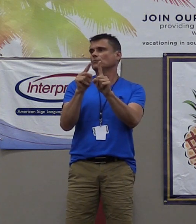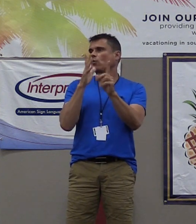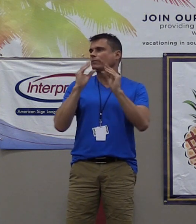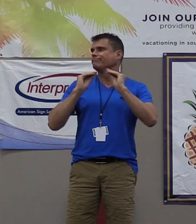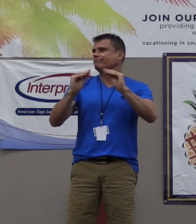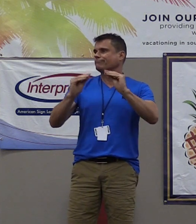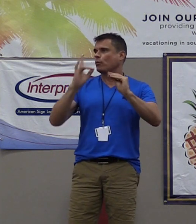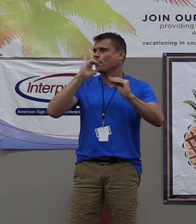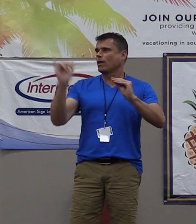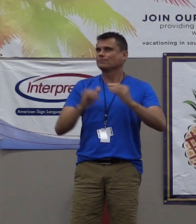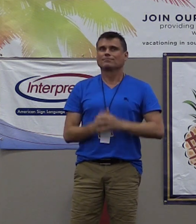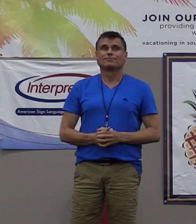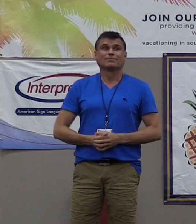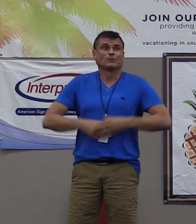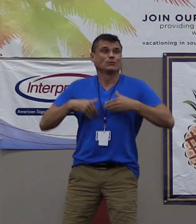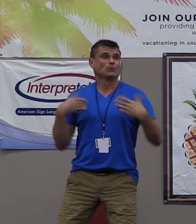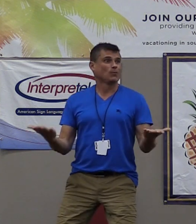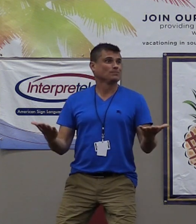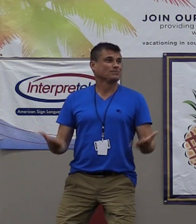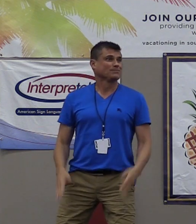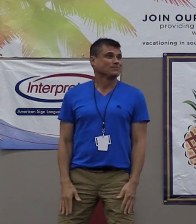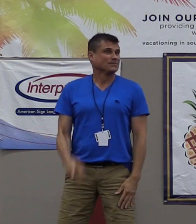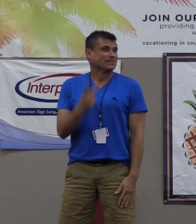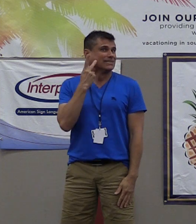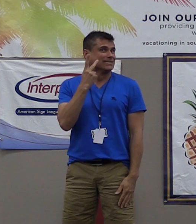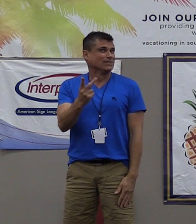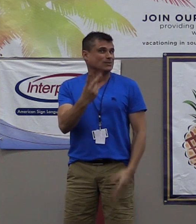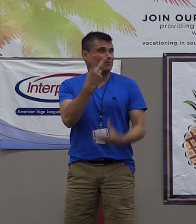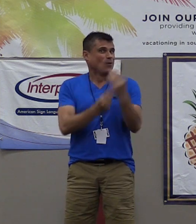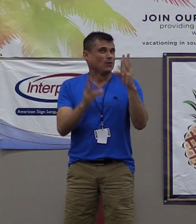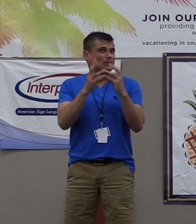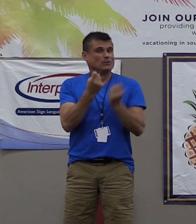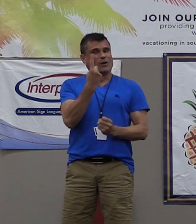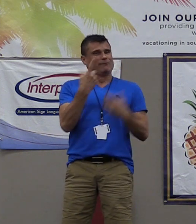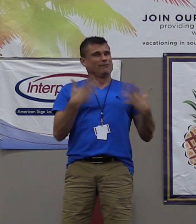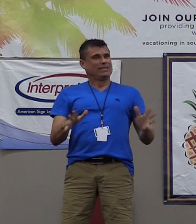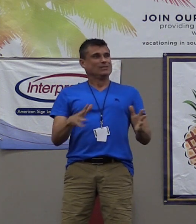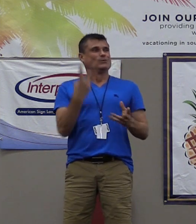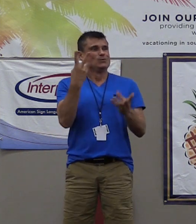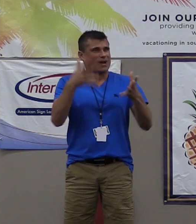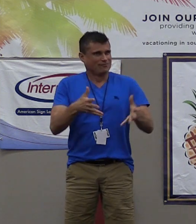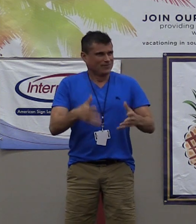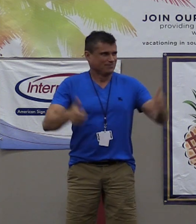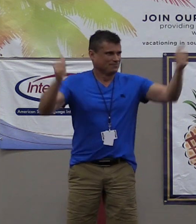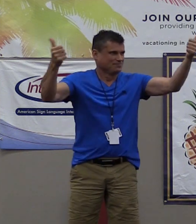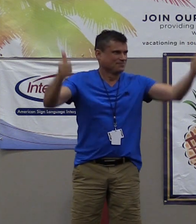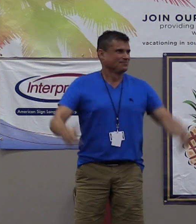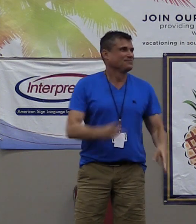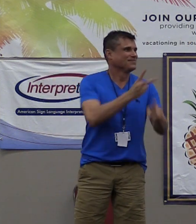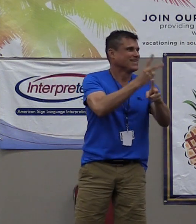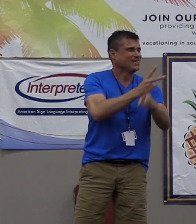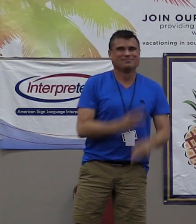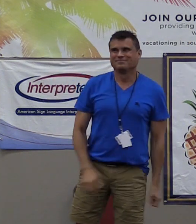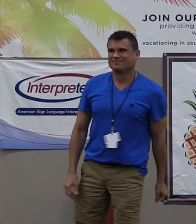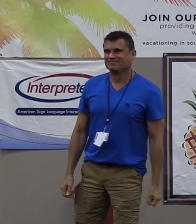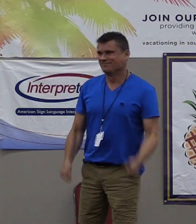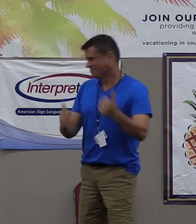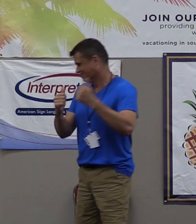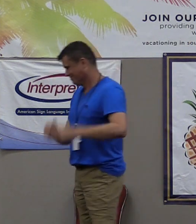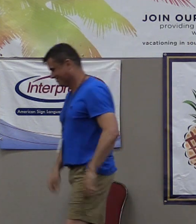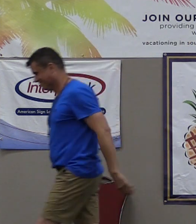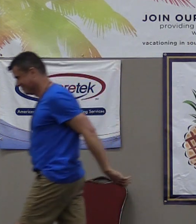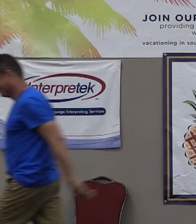we're responsible for, so I'll be teaching that. So, see you at, well, you missed one, we got 2 left, so we'll